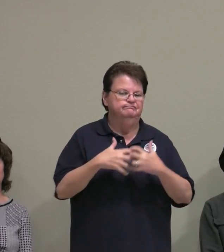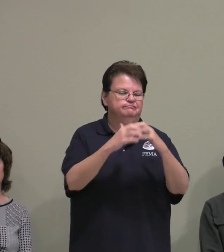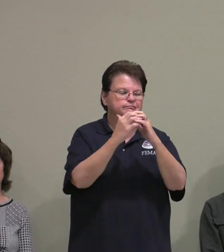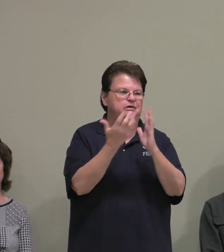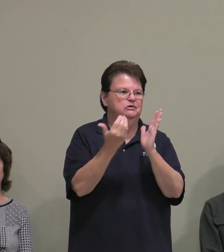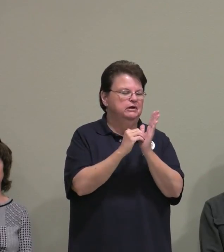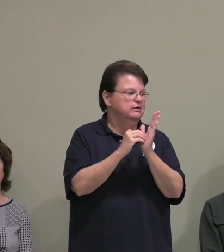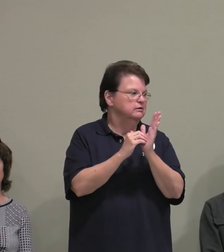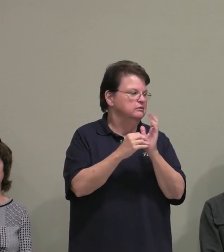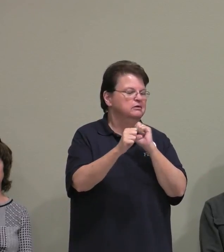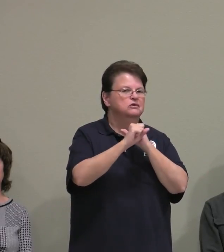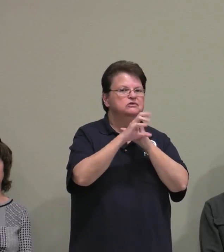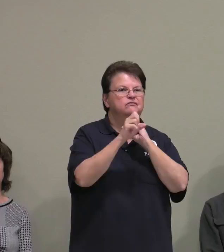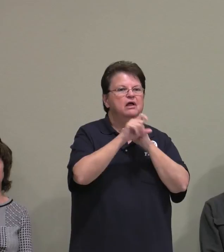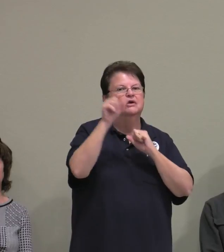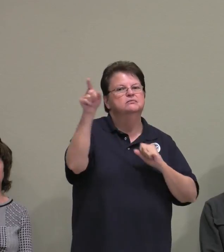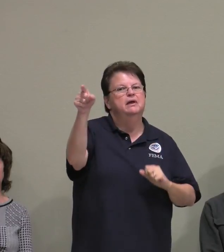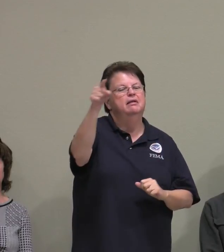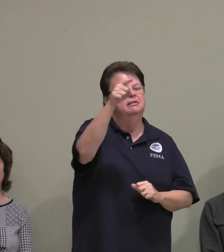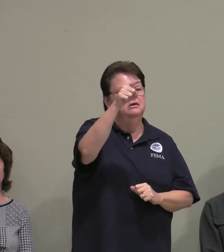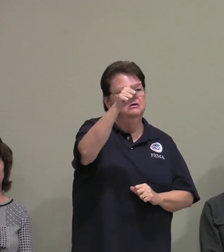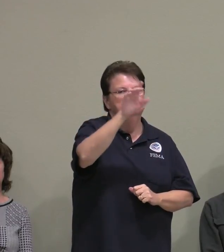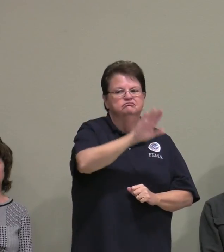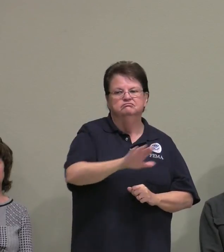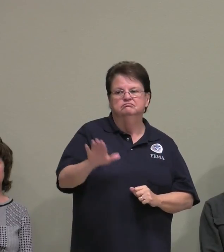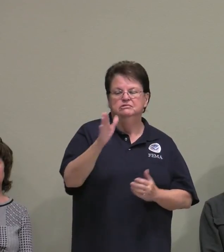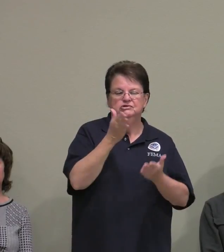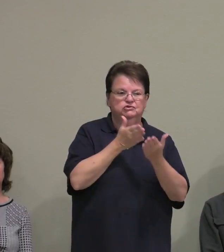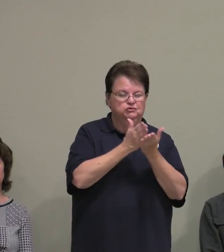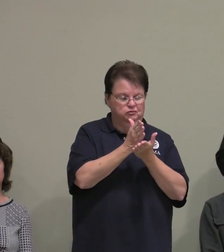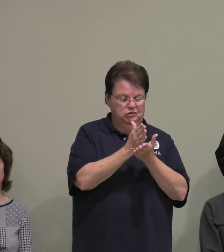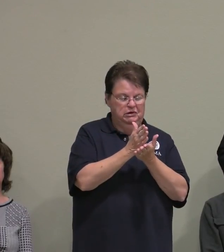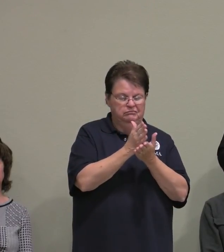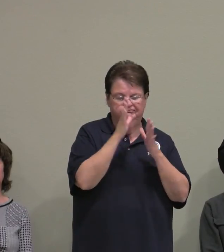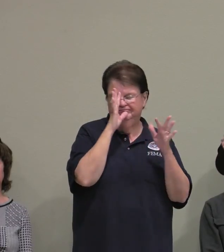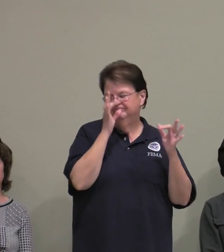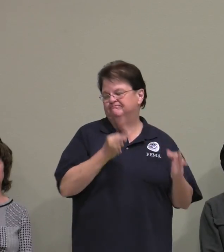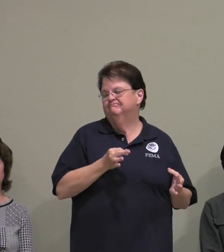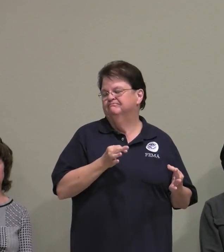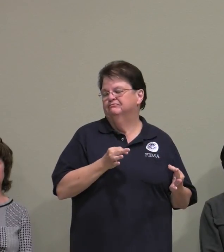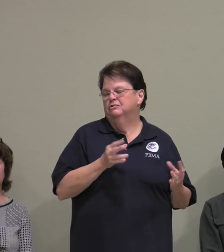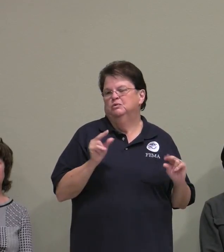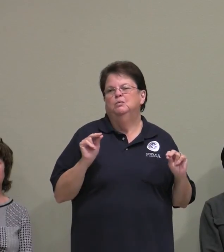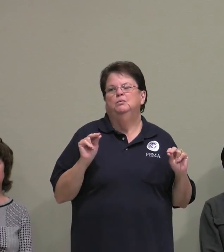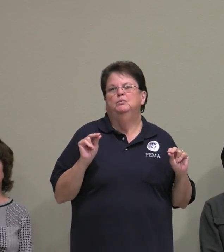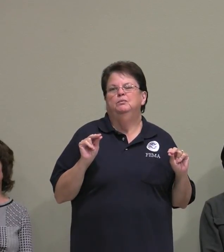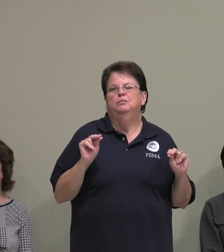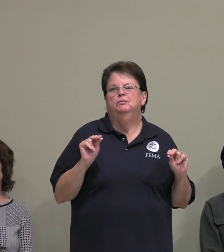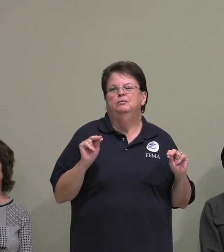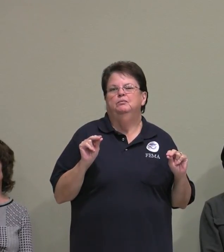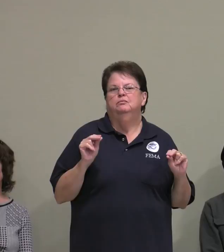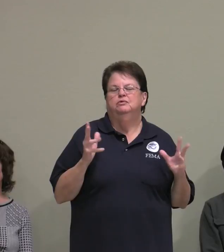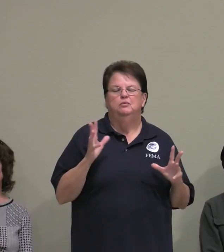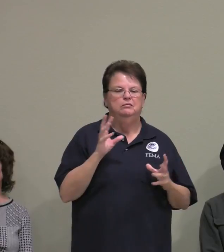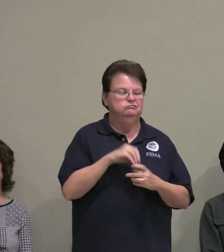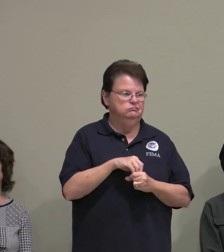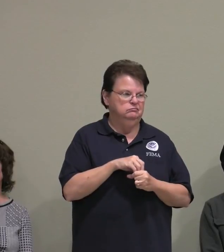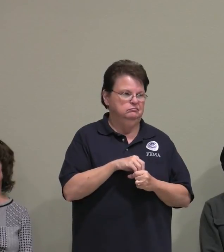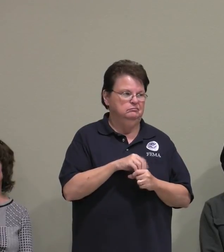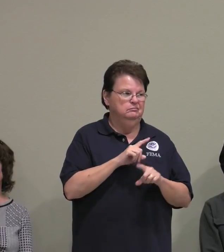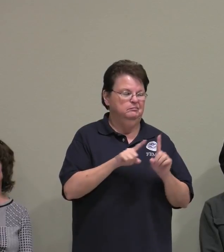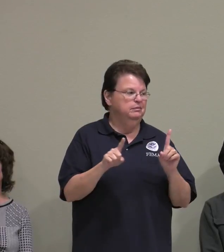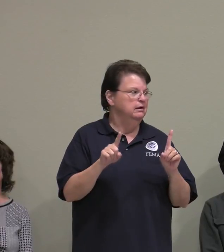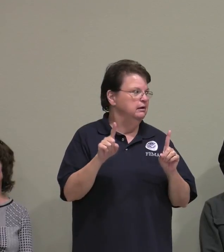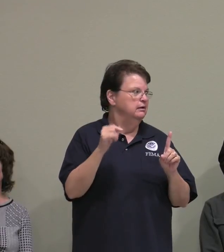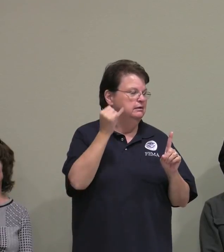there's some flyers back there. It is your right to decide to opt out and not do that. But if